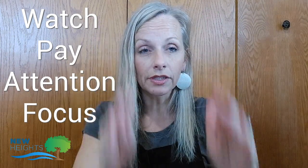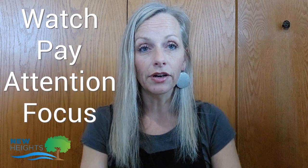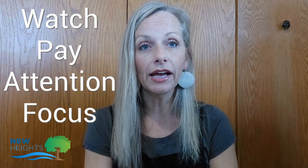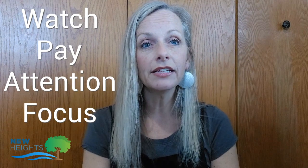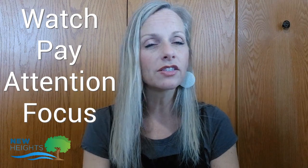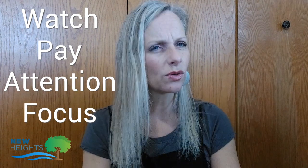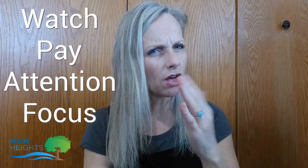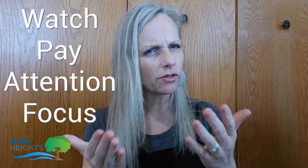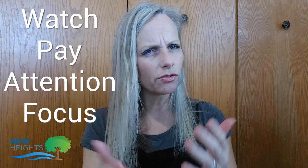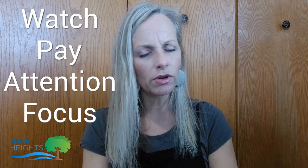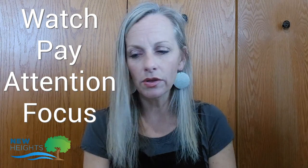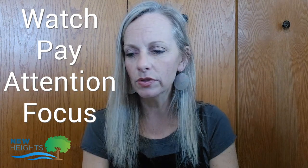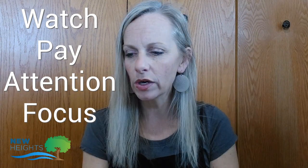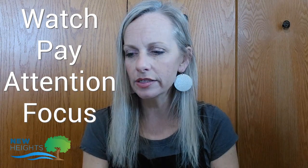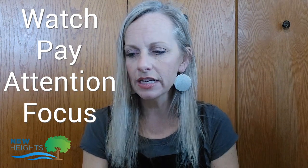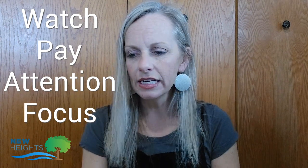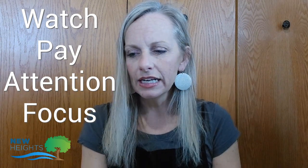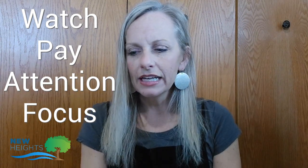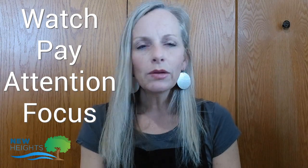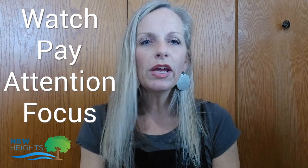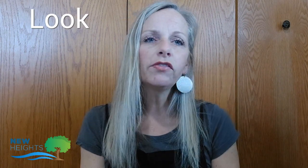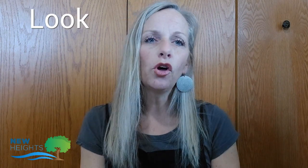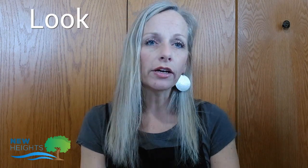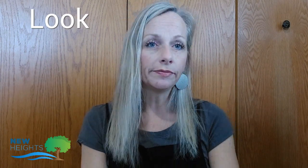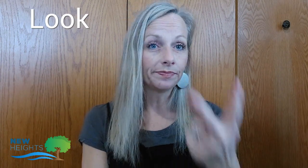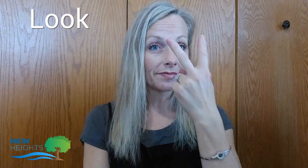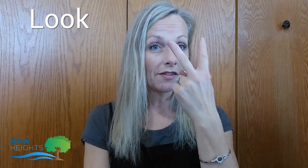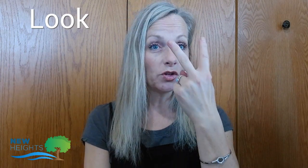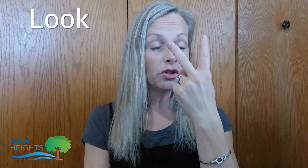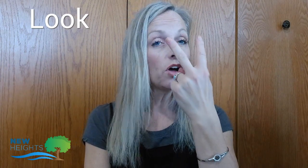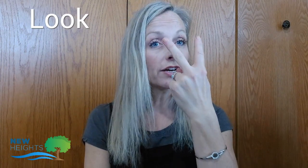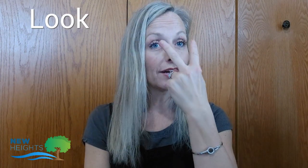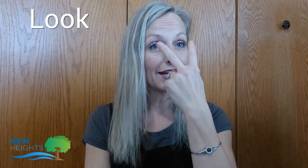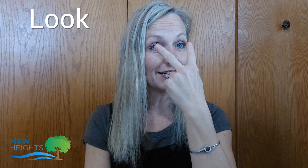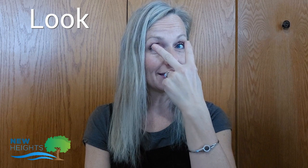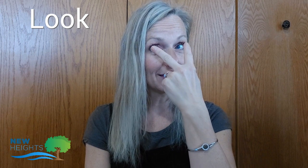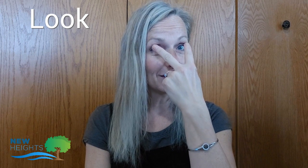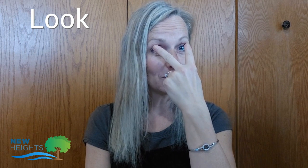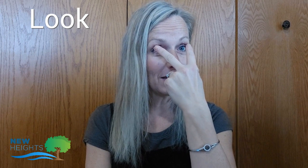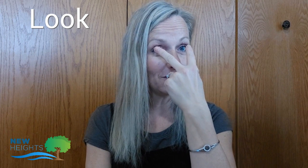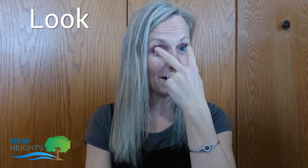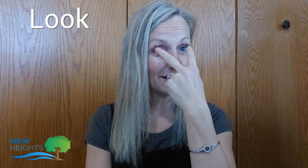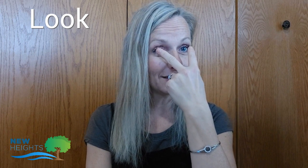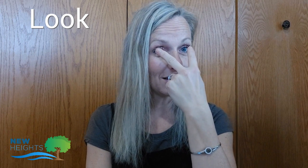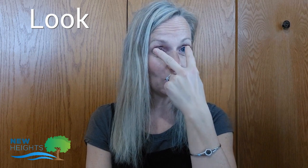All right. So it's all three of those words. Then we have look. If you look, it's you take your hands and